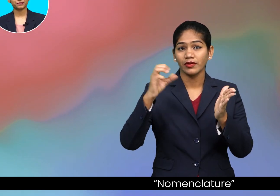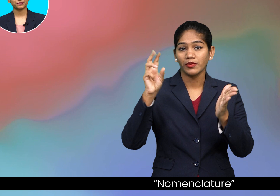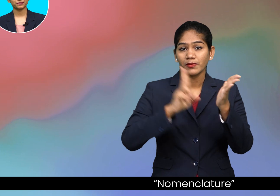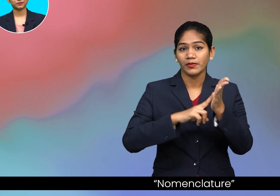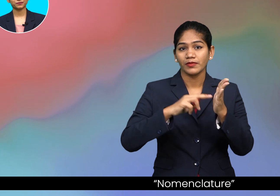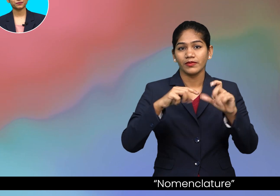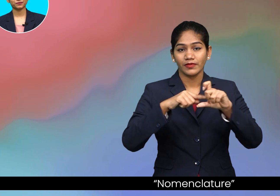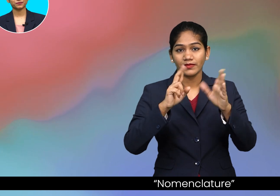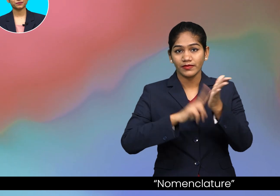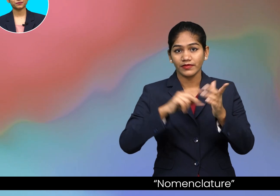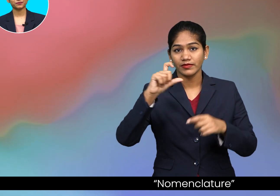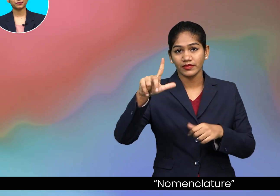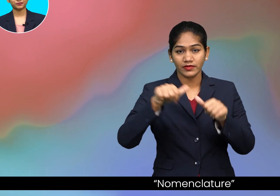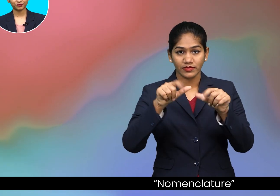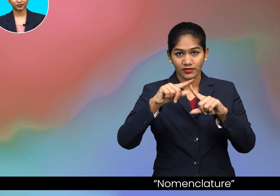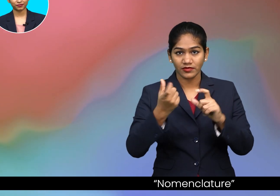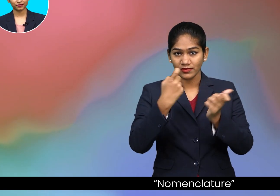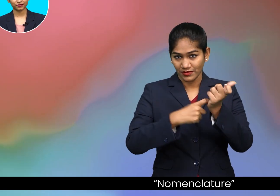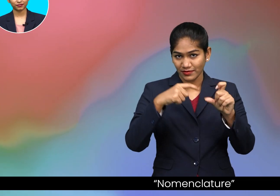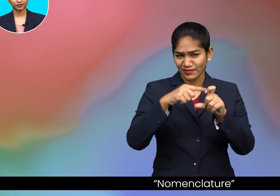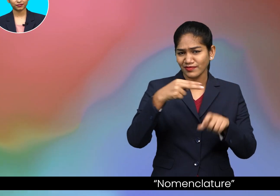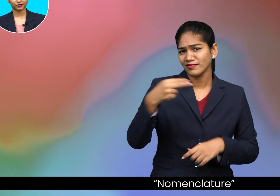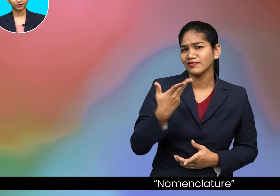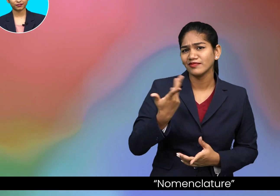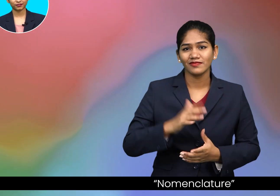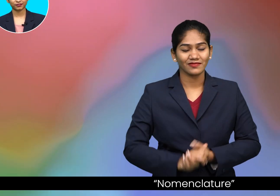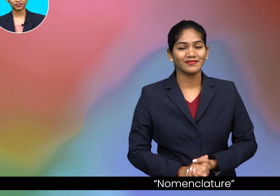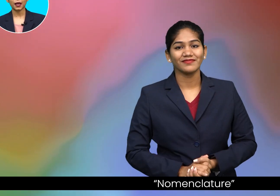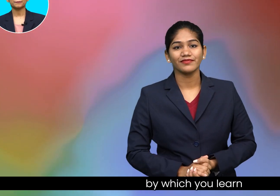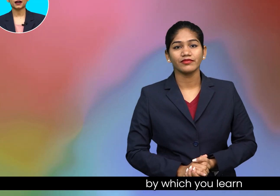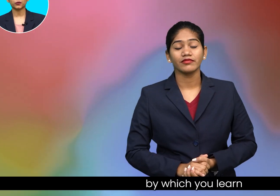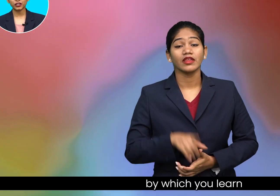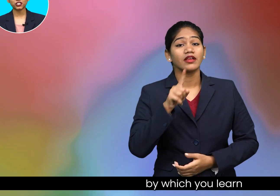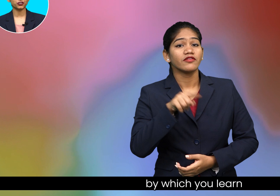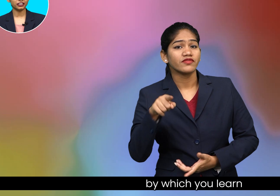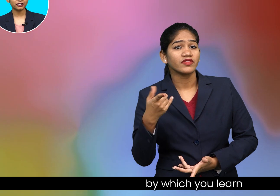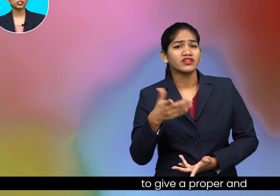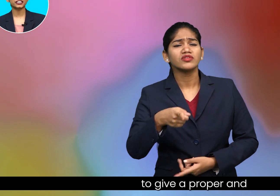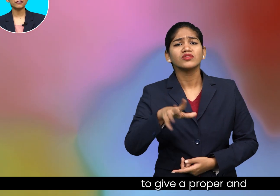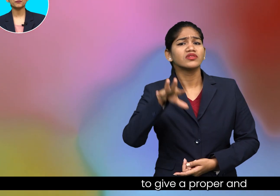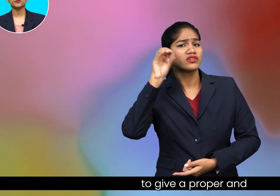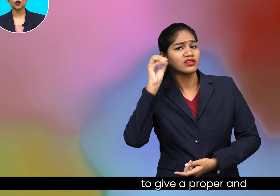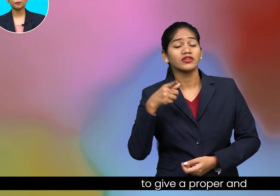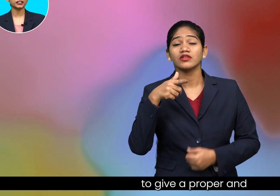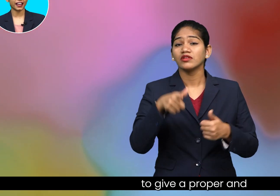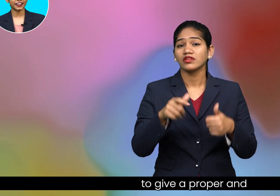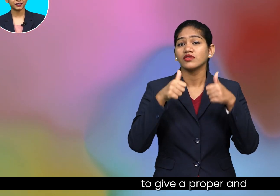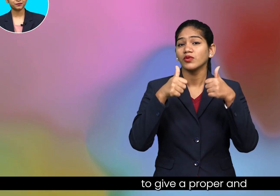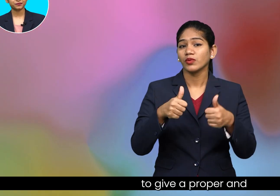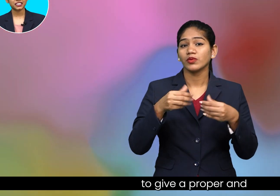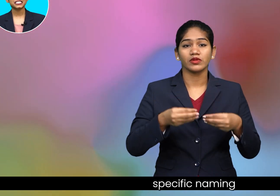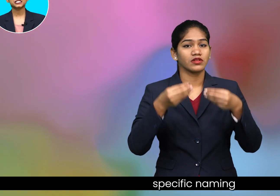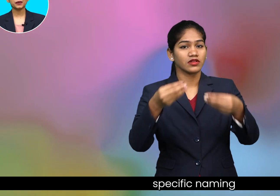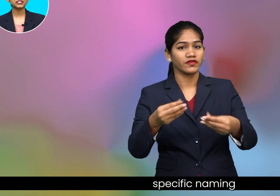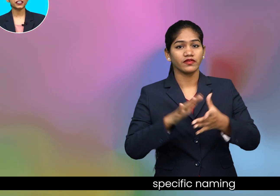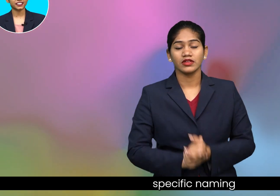by which you learn to give a proper and